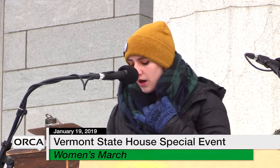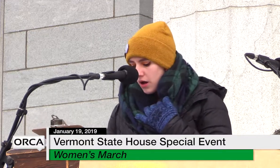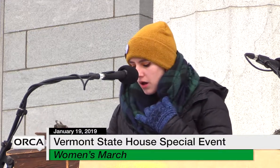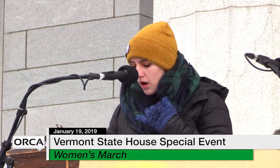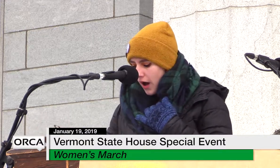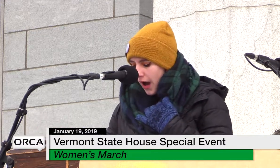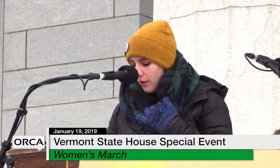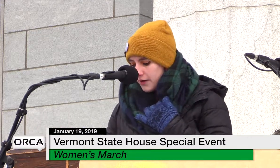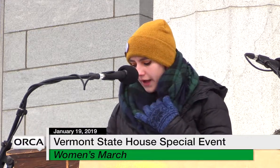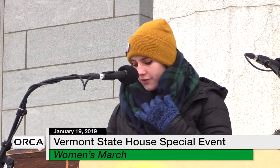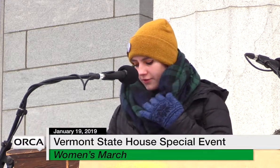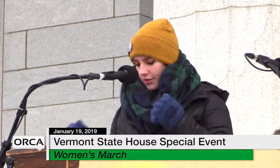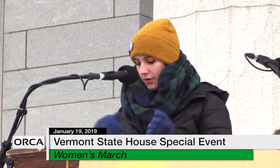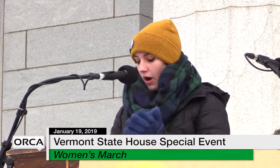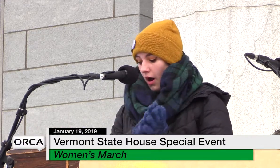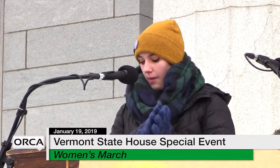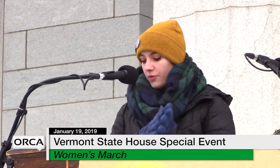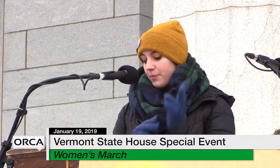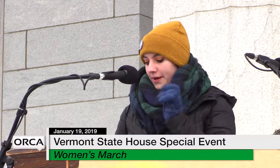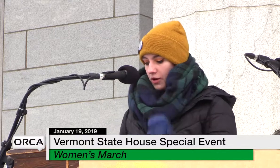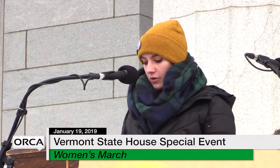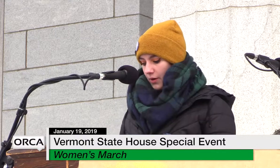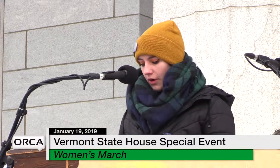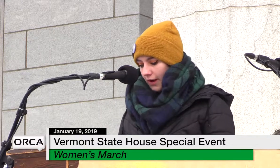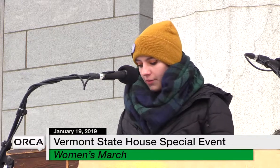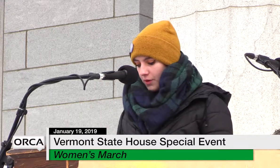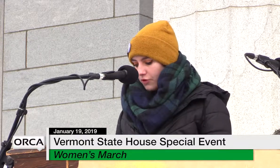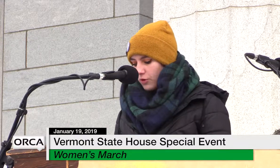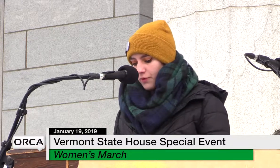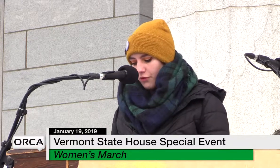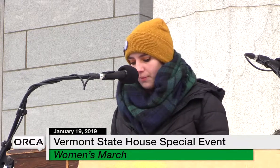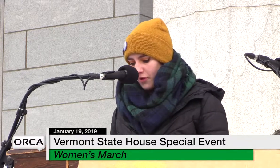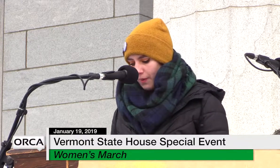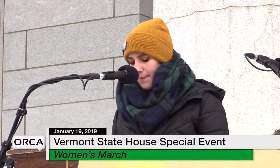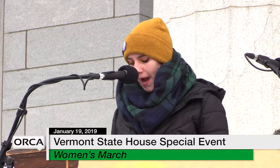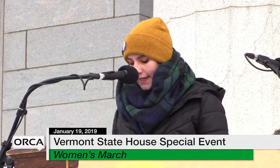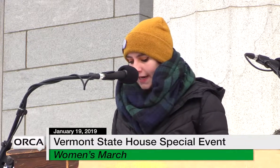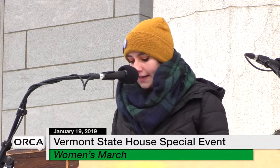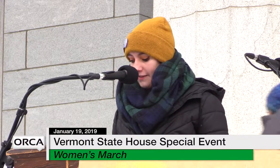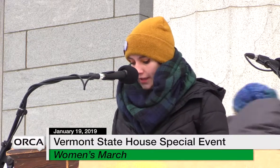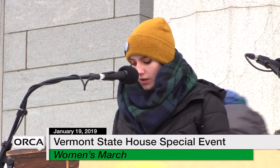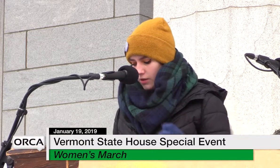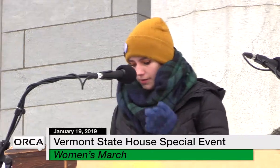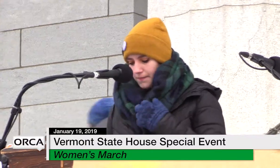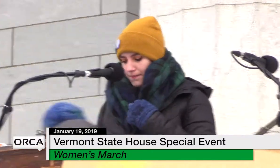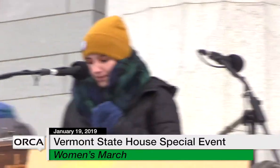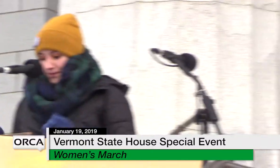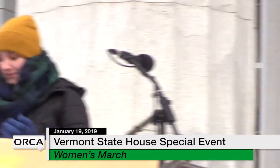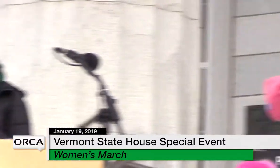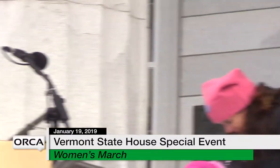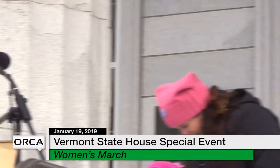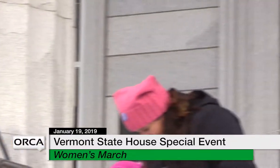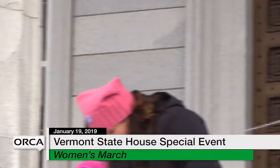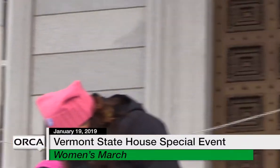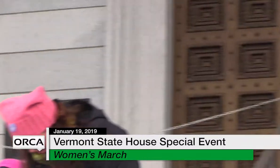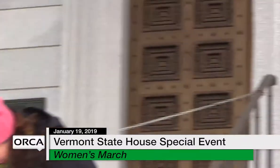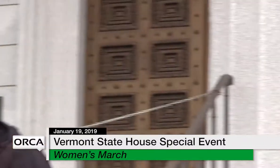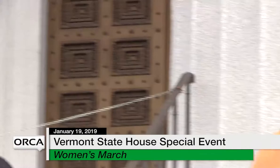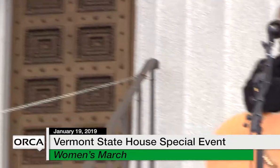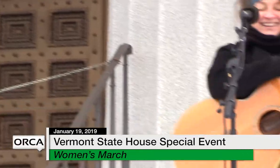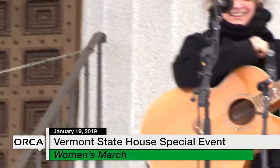So, our next speaker, we will have a musical performance by Patty Casey.